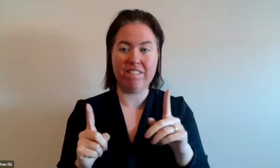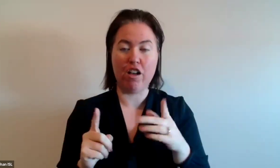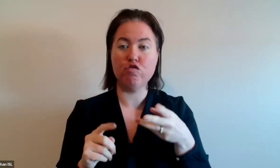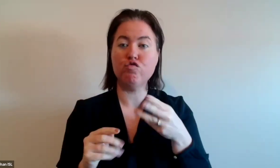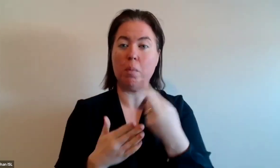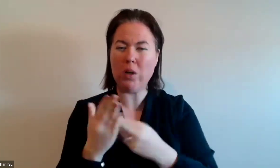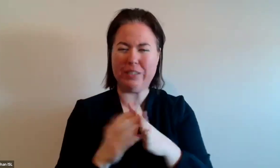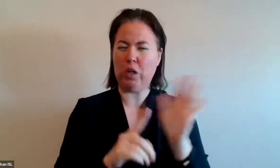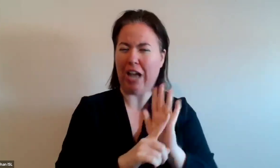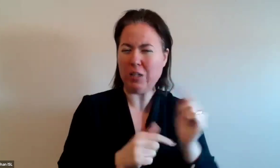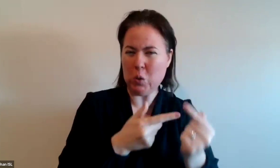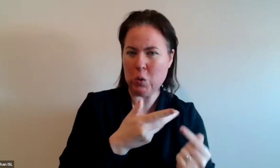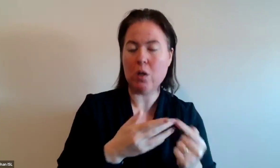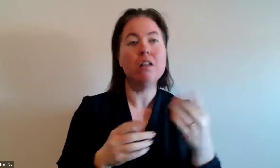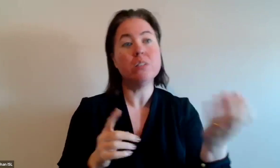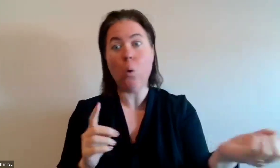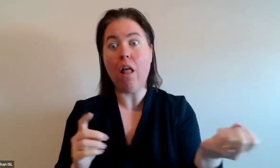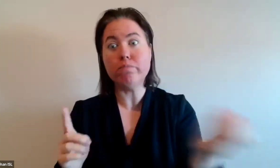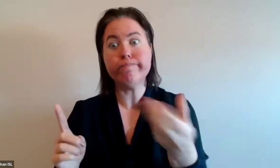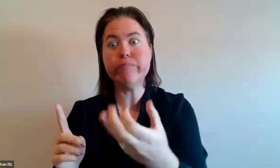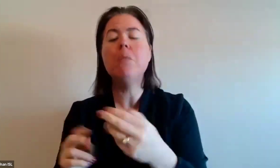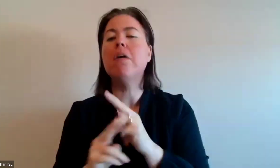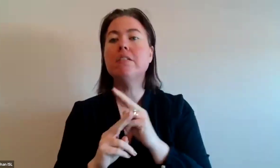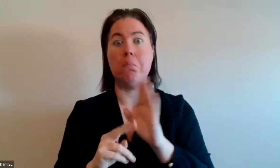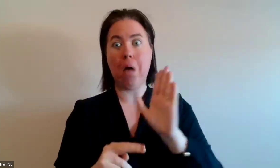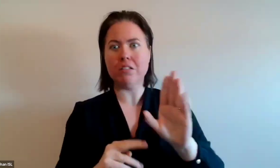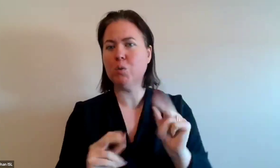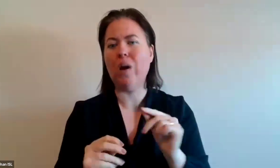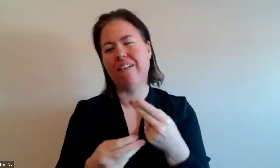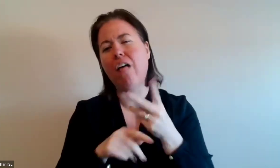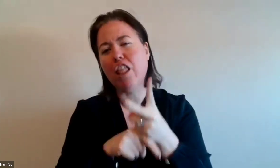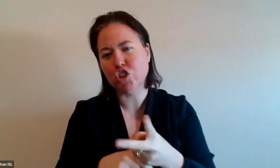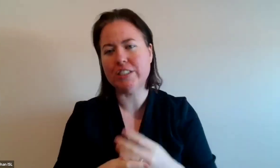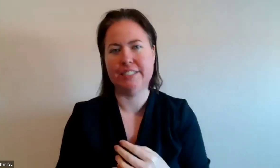do, but it is not necessary. It's voluntary to write